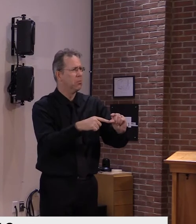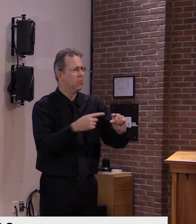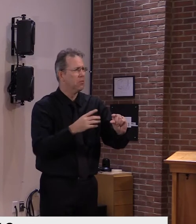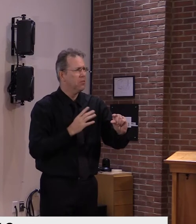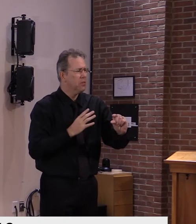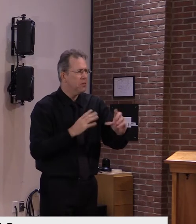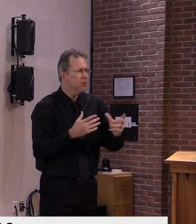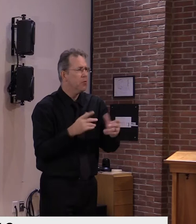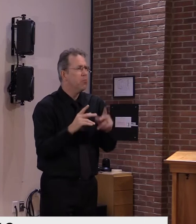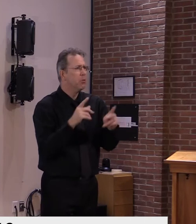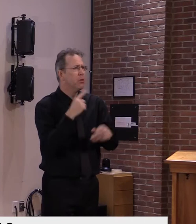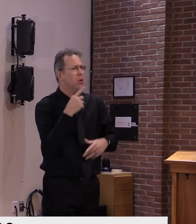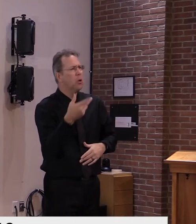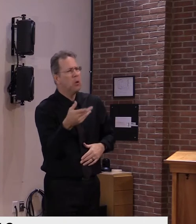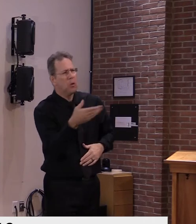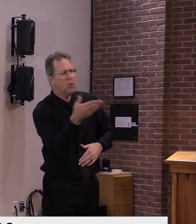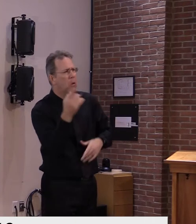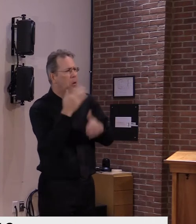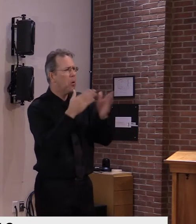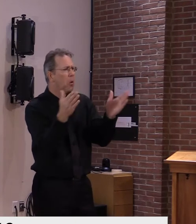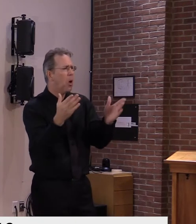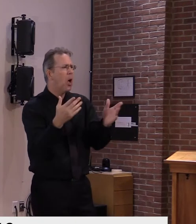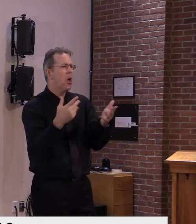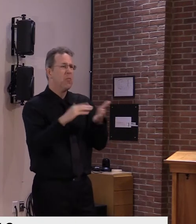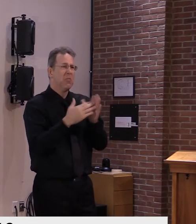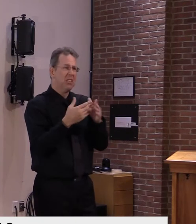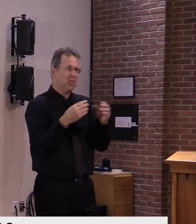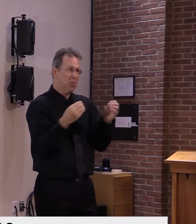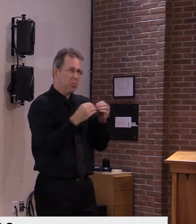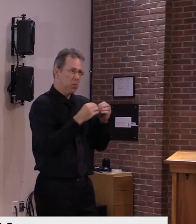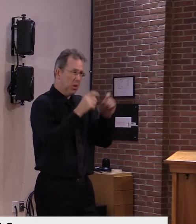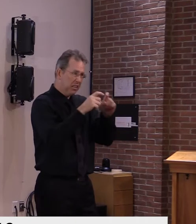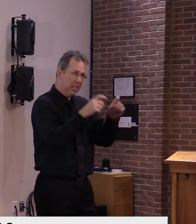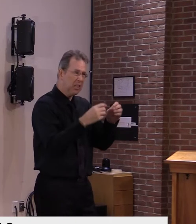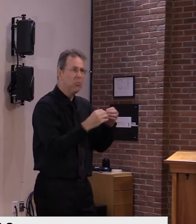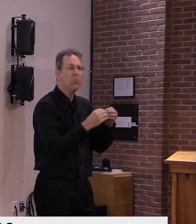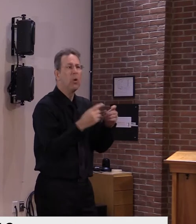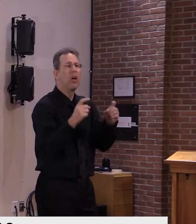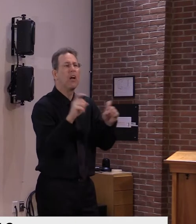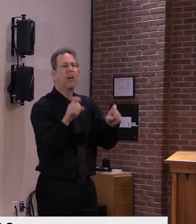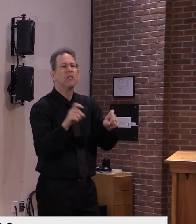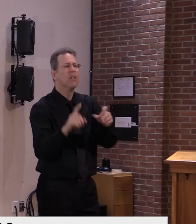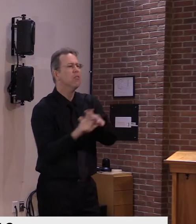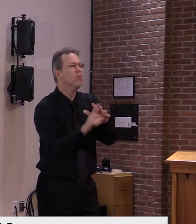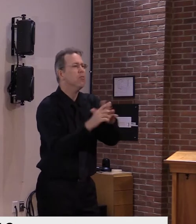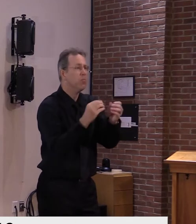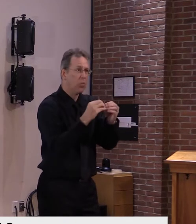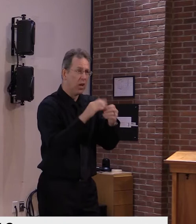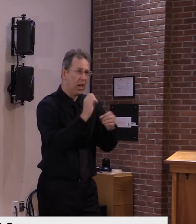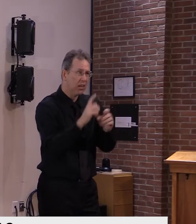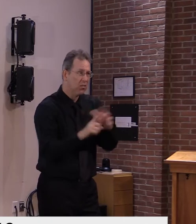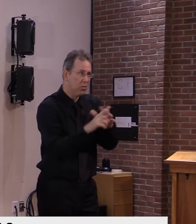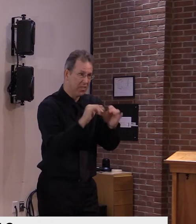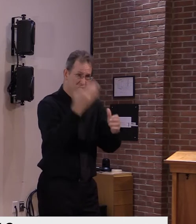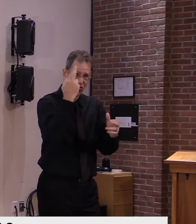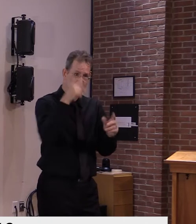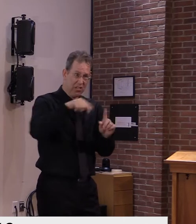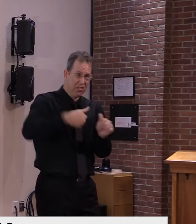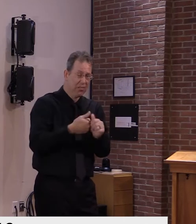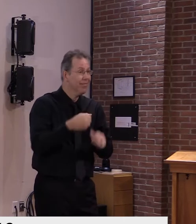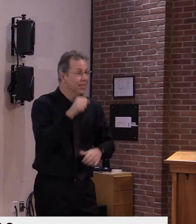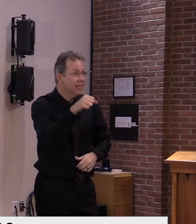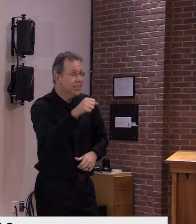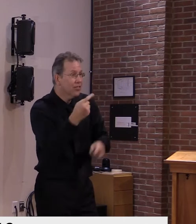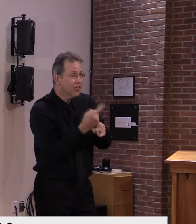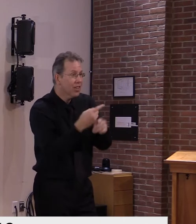that the more you test, the more cases you find. And in Vermont, we are finding cases at higher numbers than we